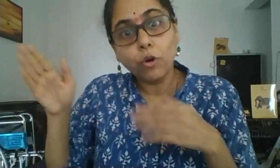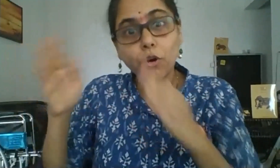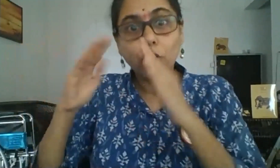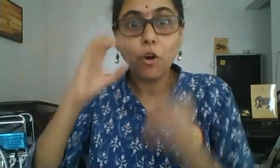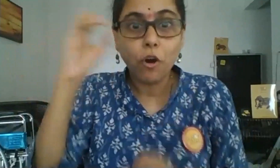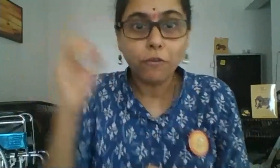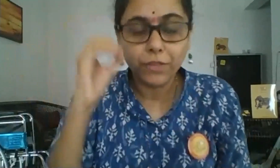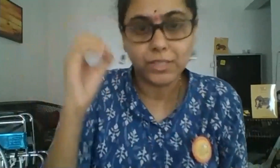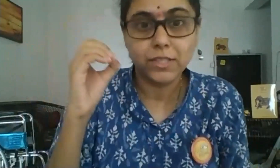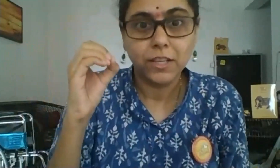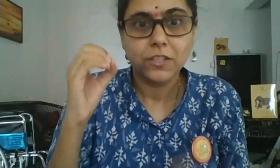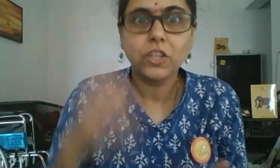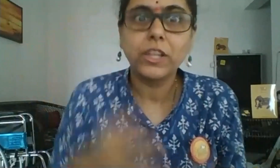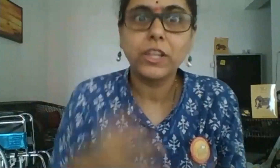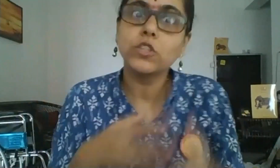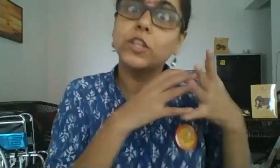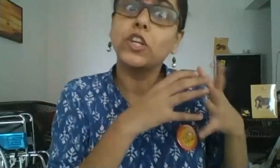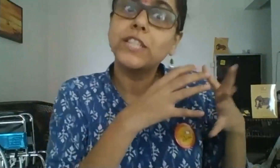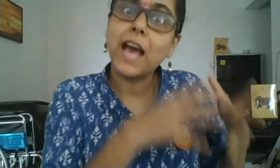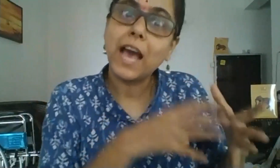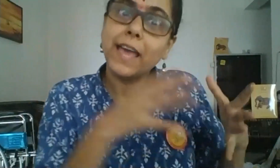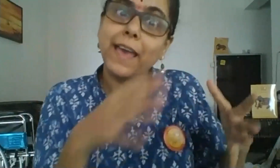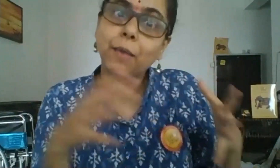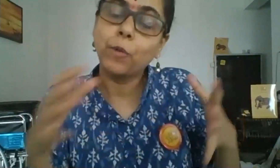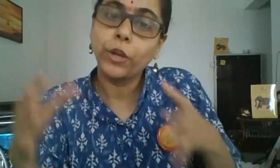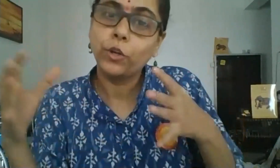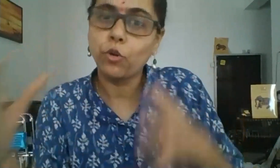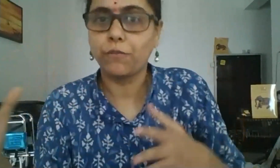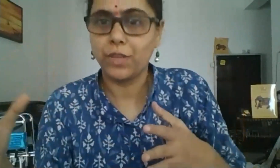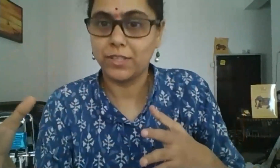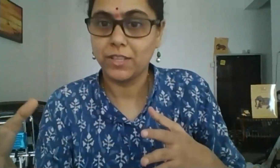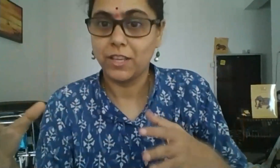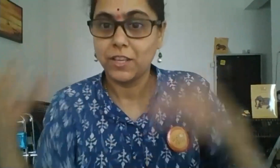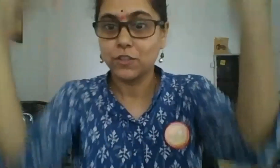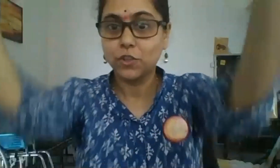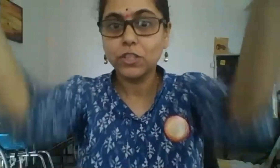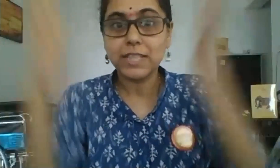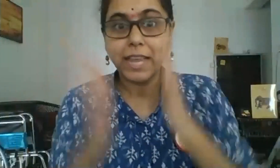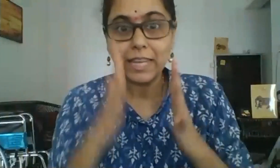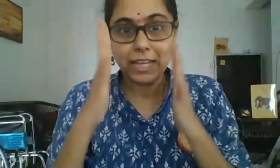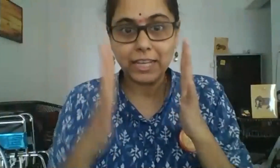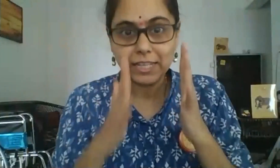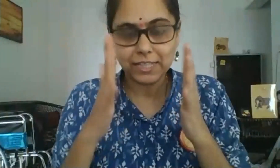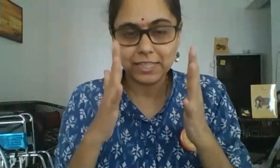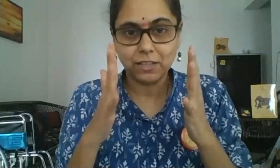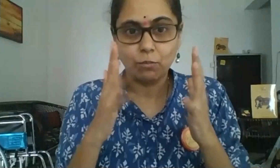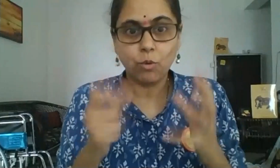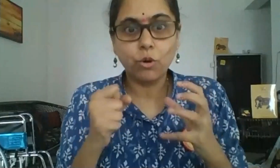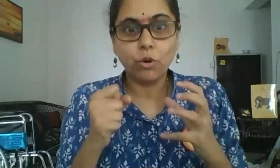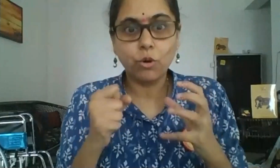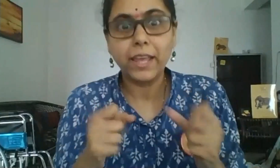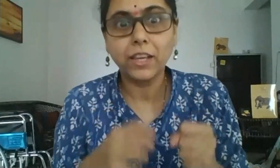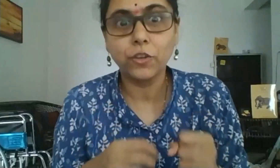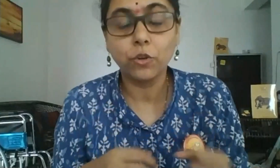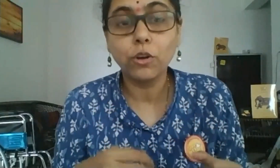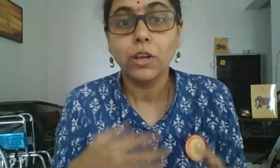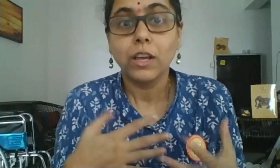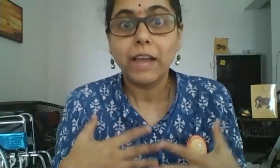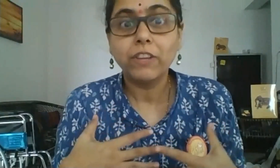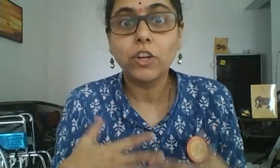go office. So they'll not say I am going to office. So signing is more like, you know, I will not say